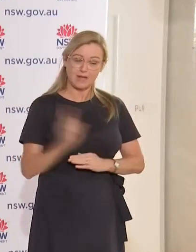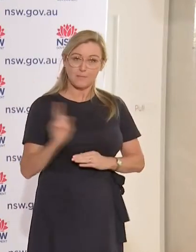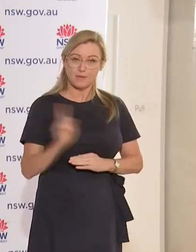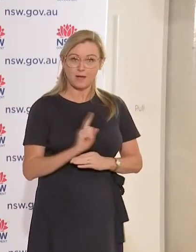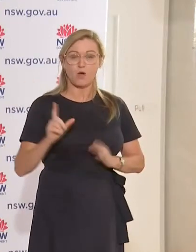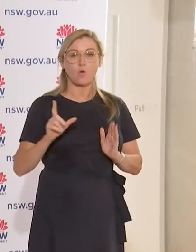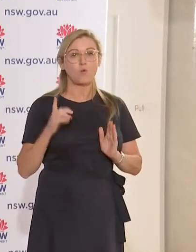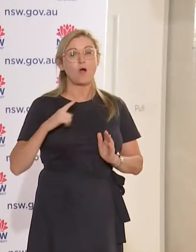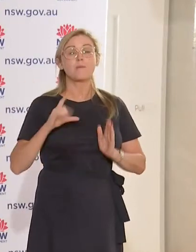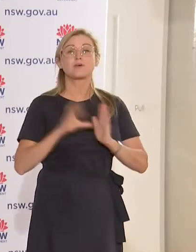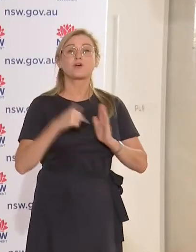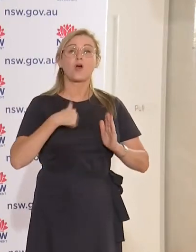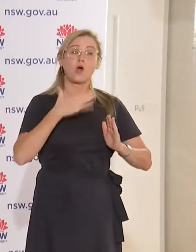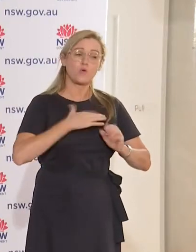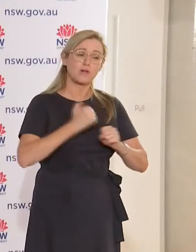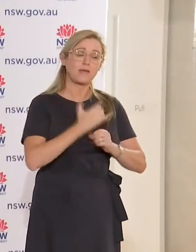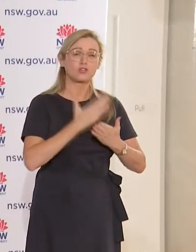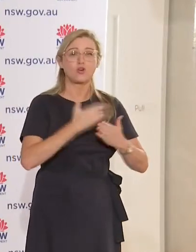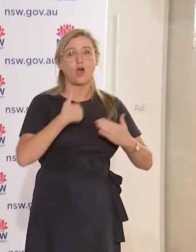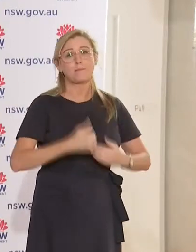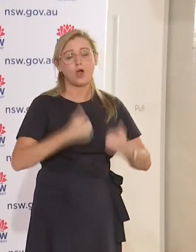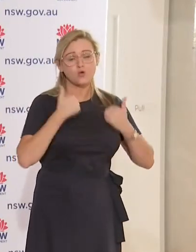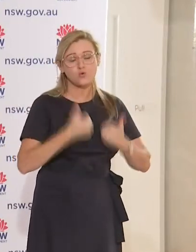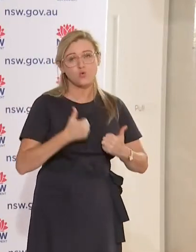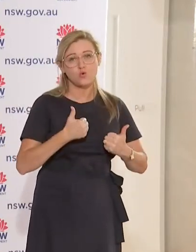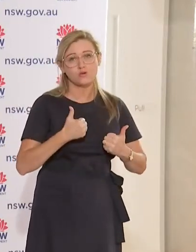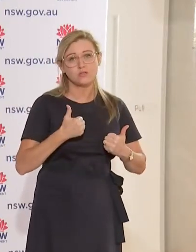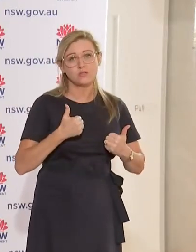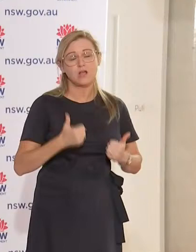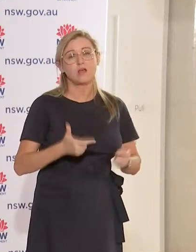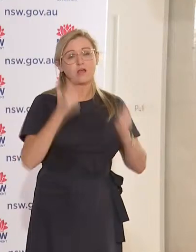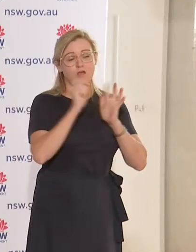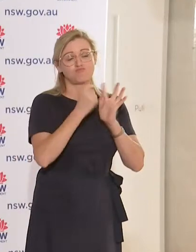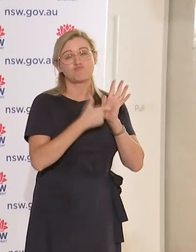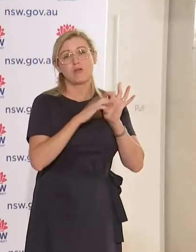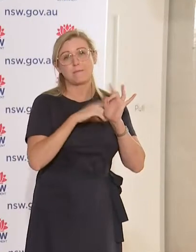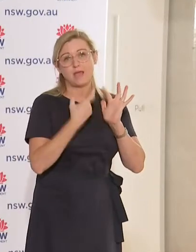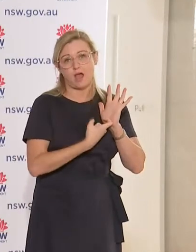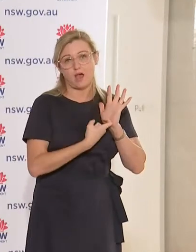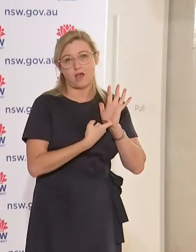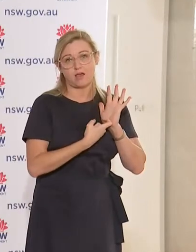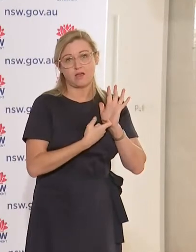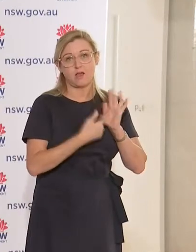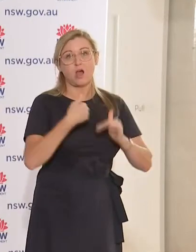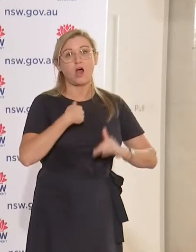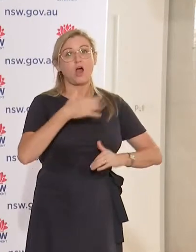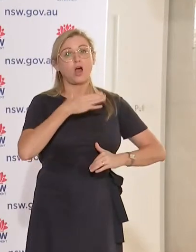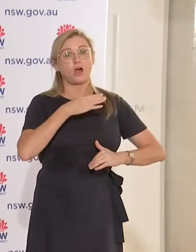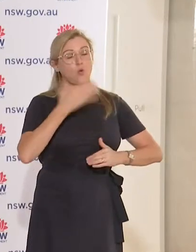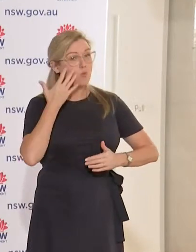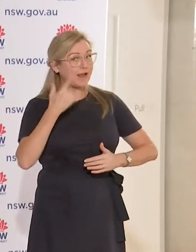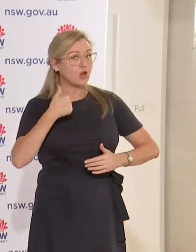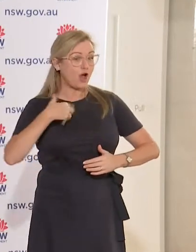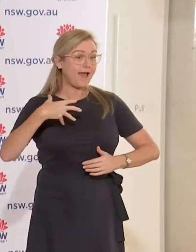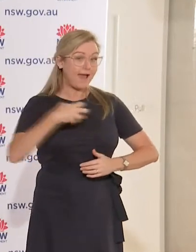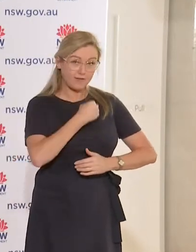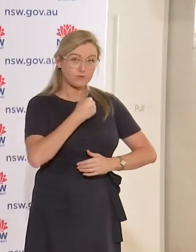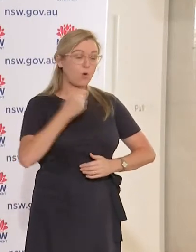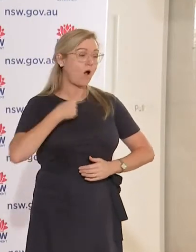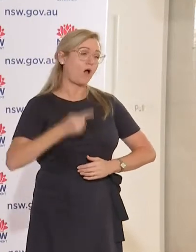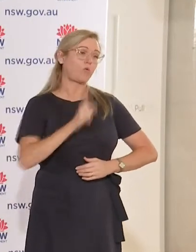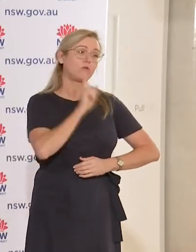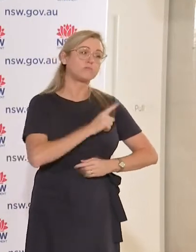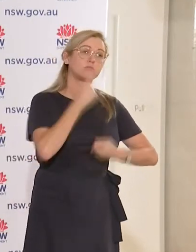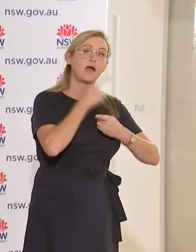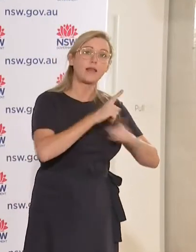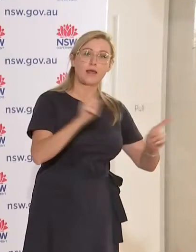people of New South Wales, and the Premier of the state should front to the people when she needs to make sure people know when